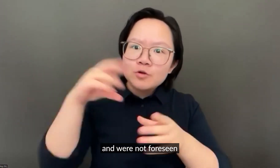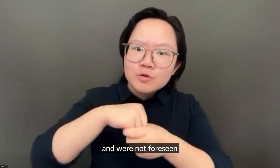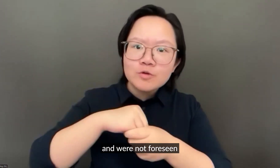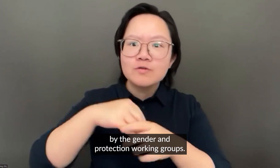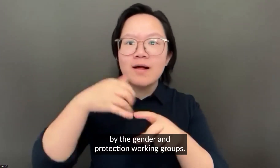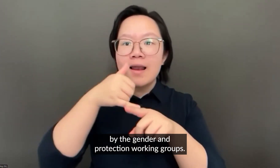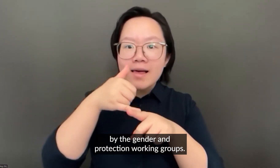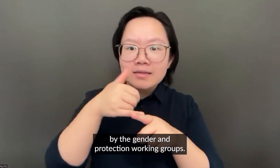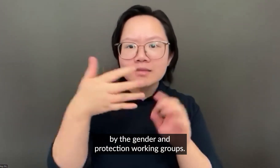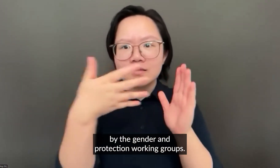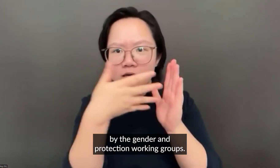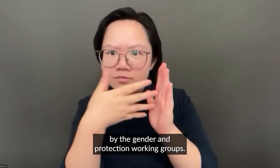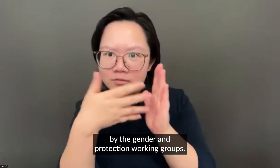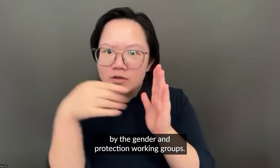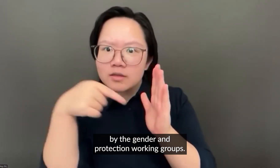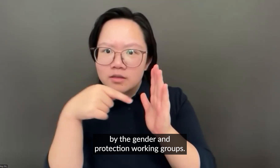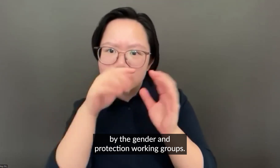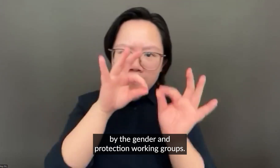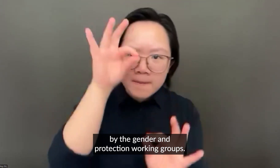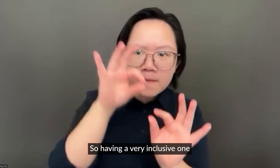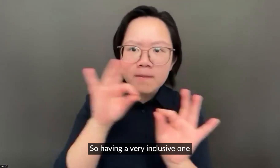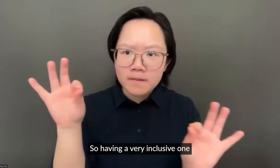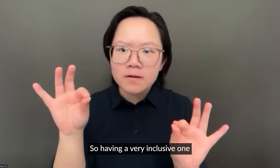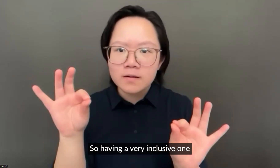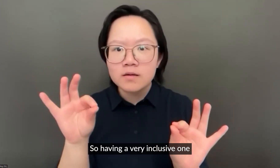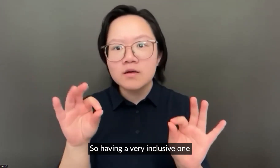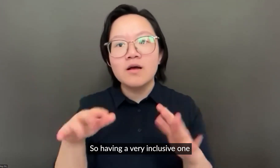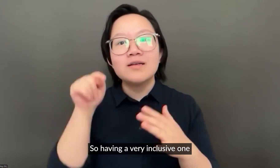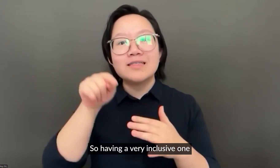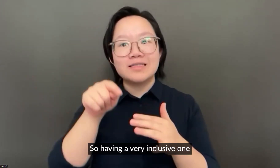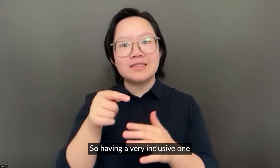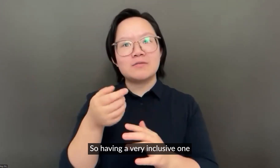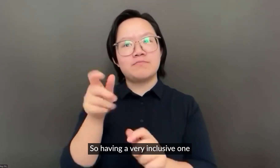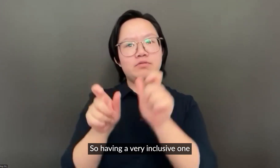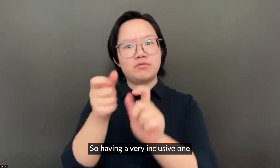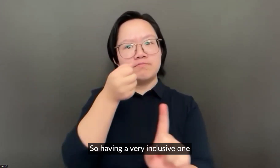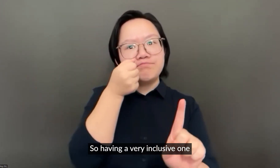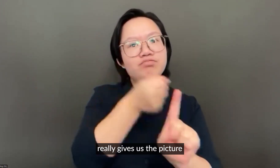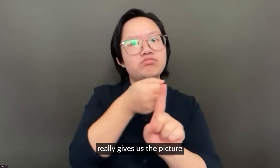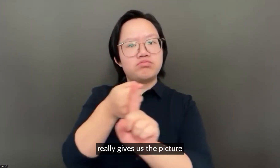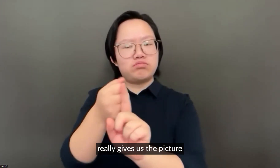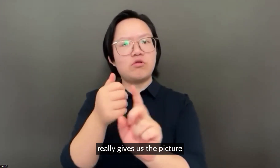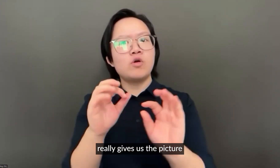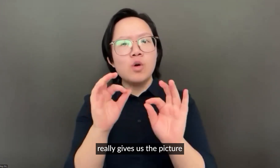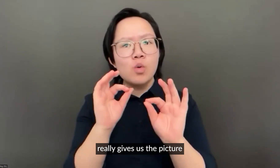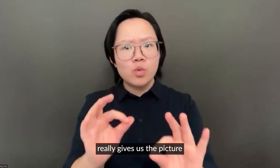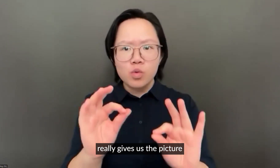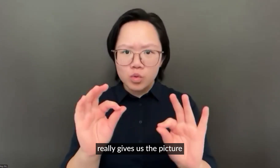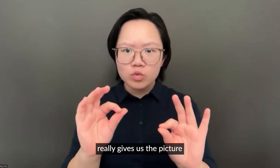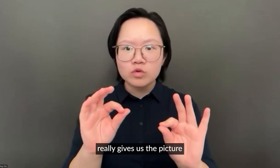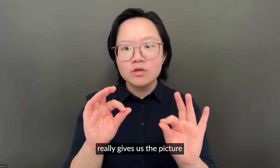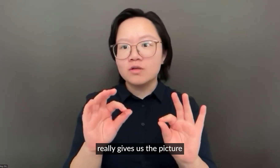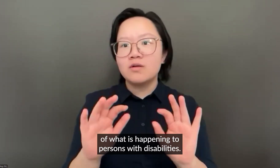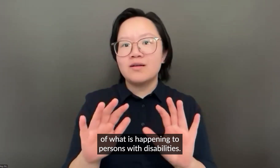not foreseen by the gender and protection working groups. So having a very inclusive one really gives us